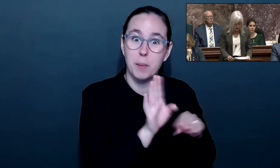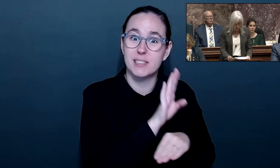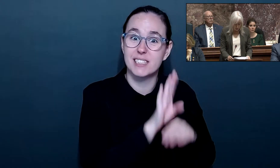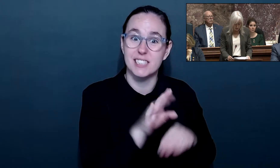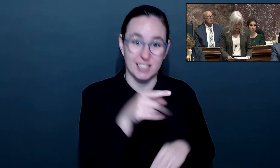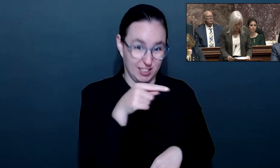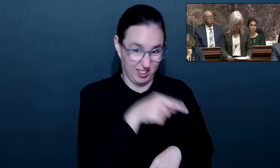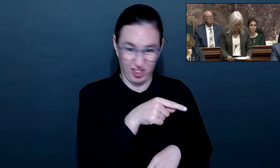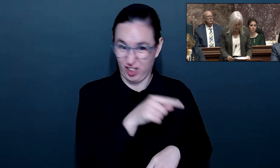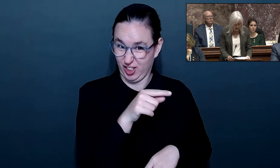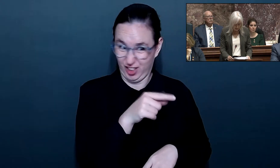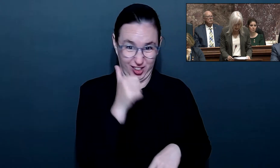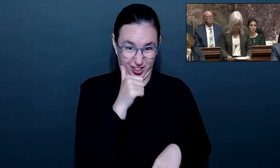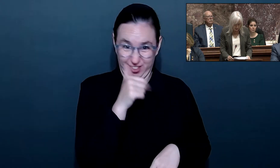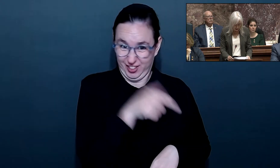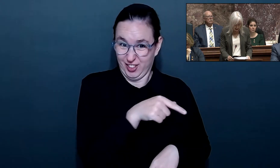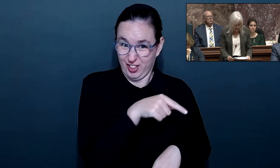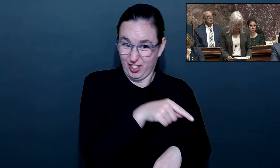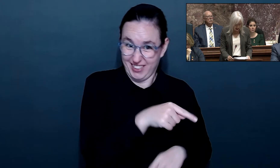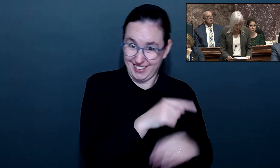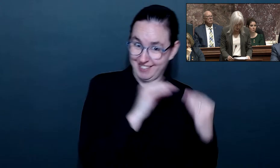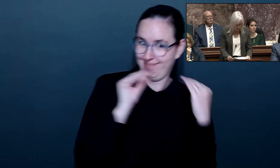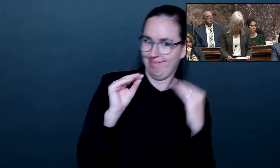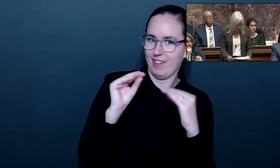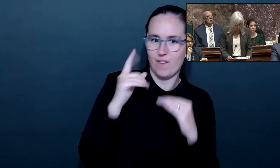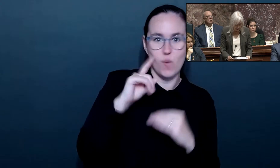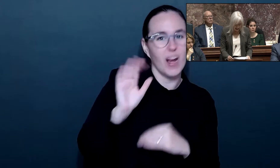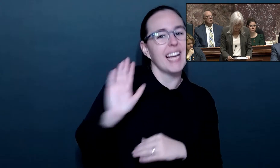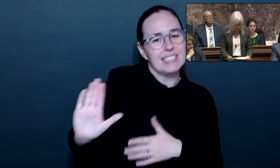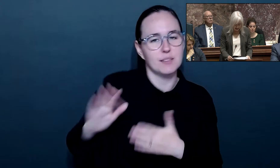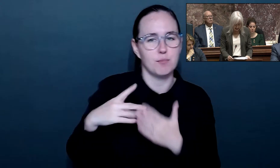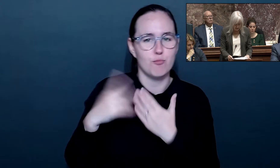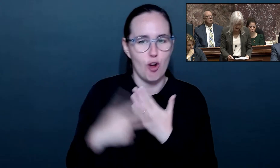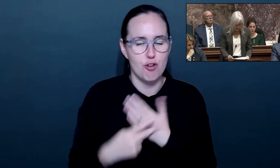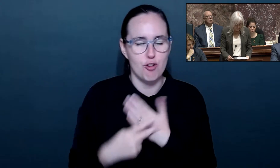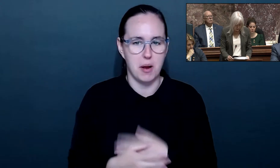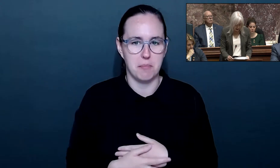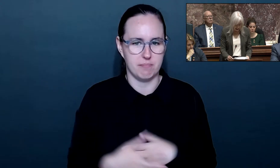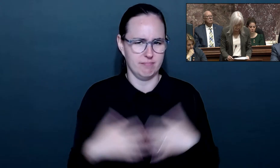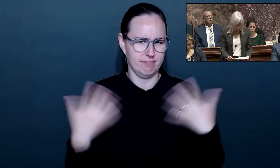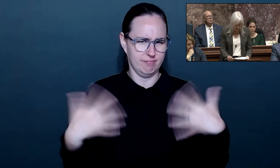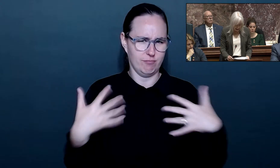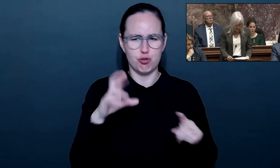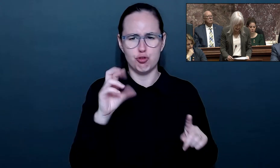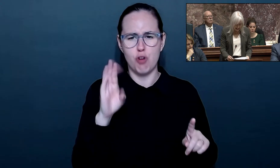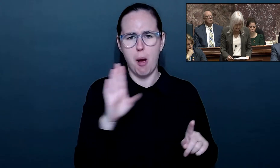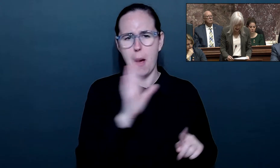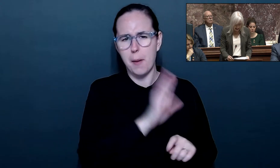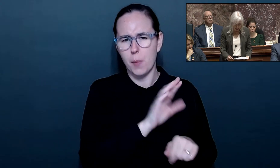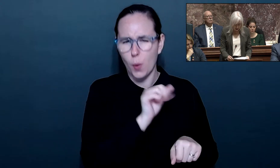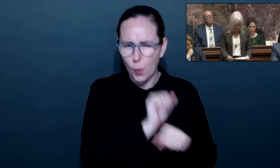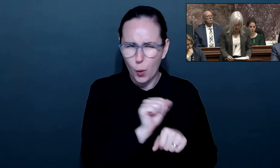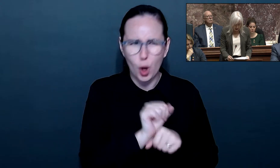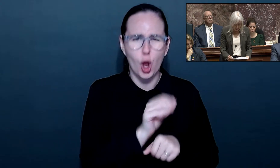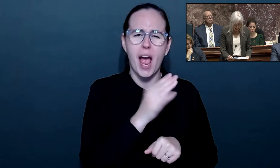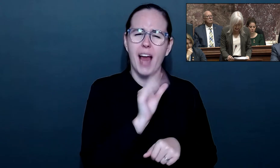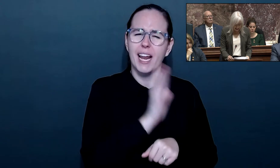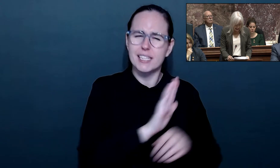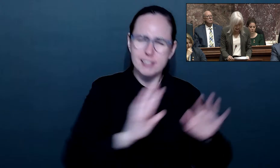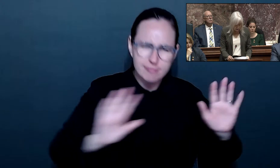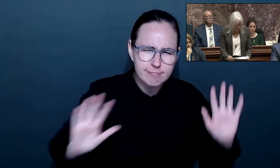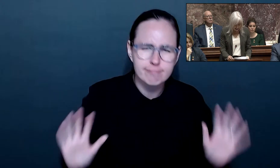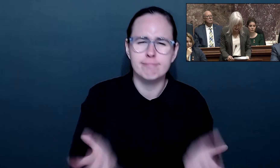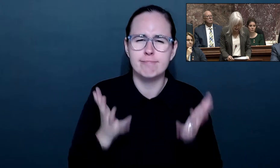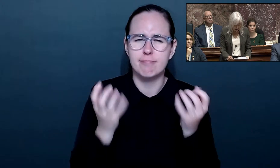opened the door for so many young people, and he supports them in every step of the way. He has managed to